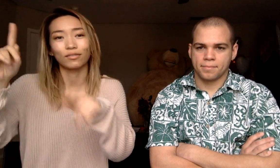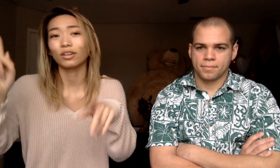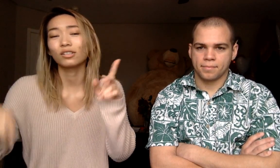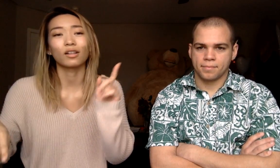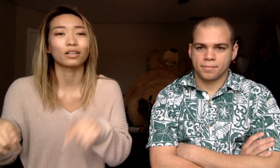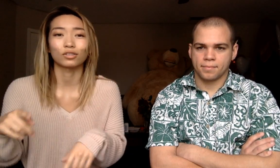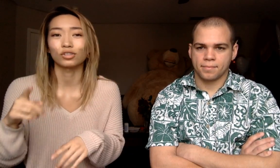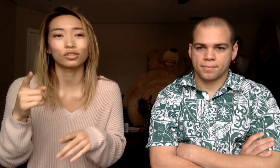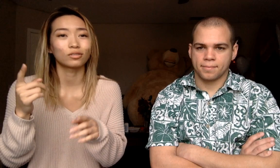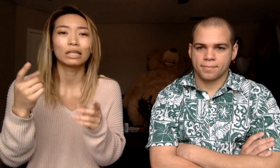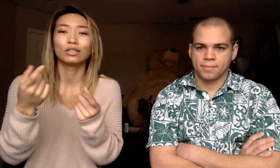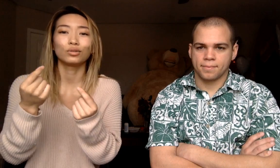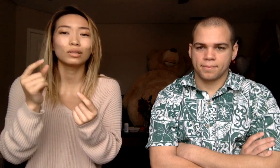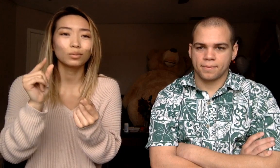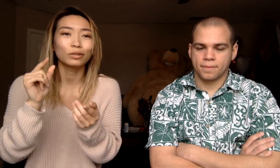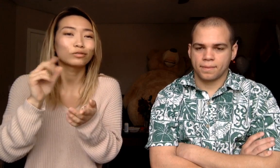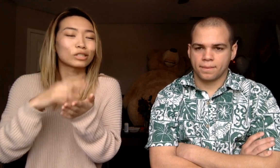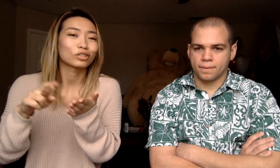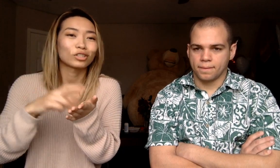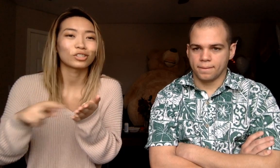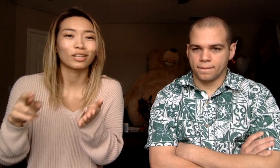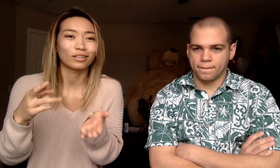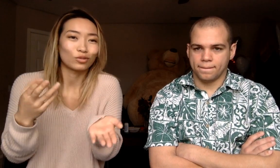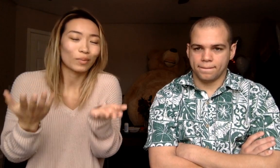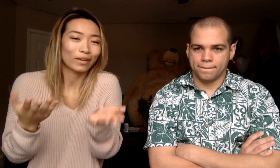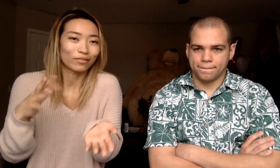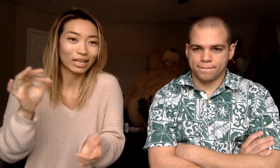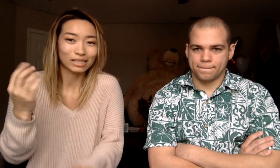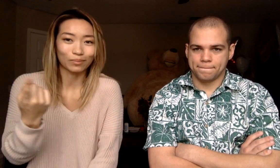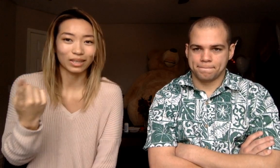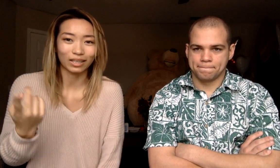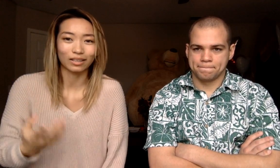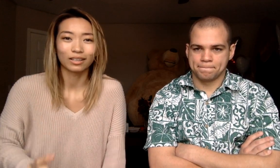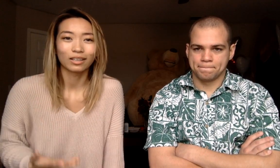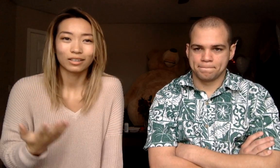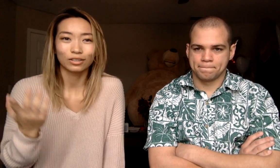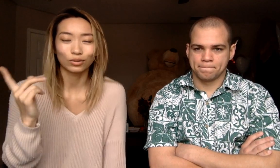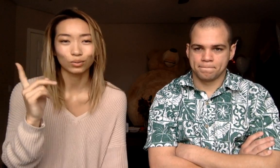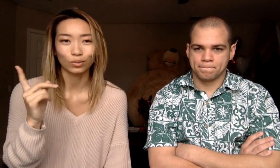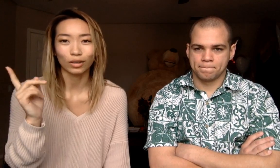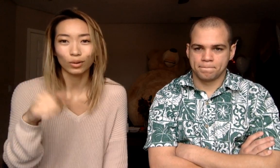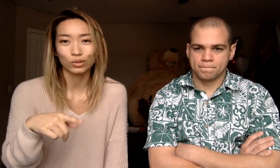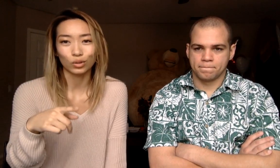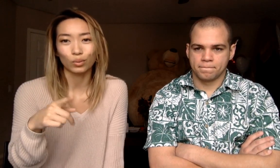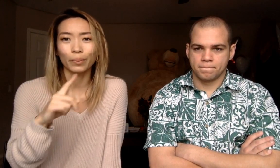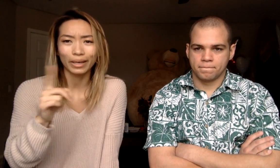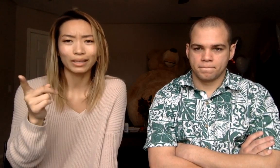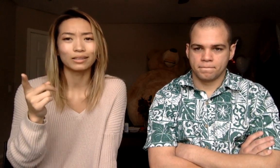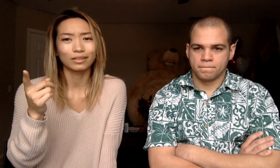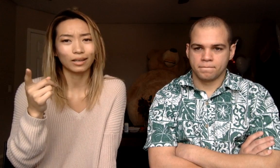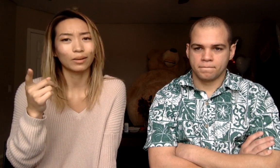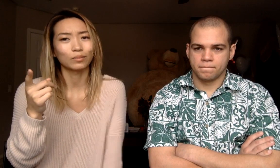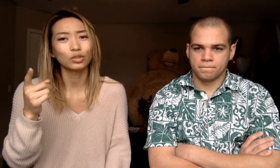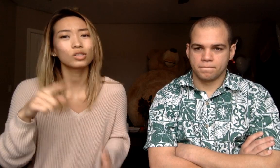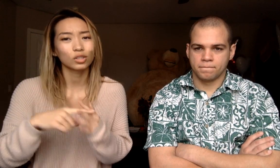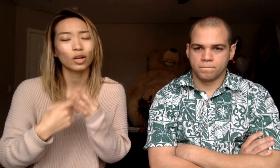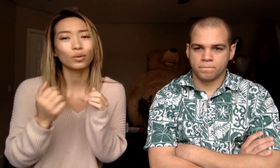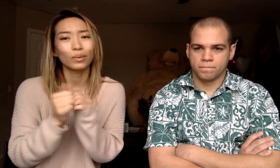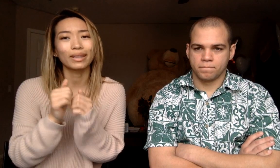lot. So just do a little bit of research, and you might find something to go to. But you could start with an